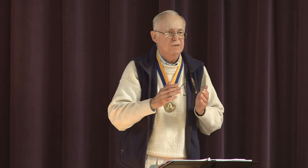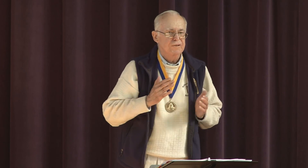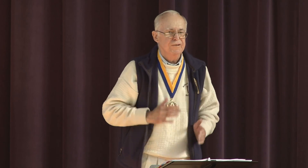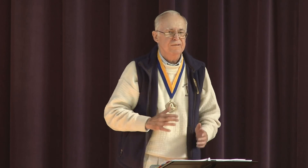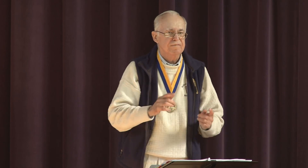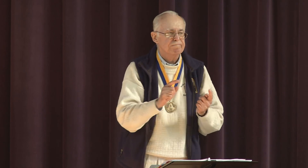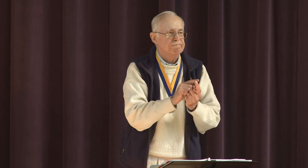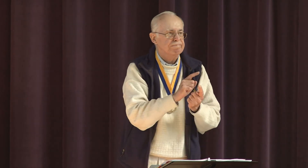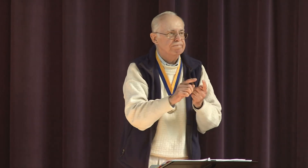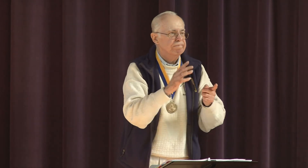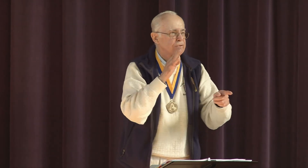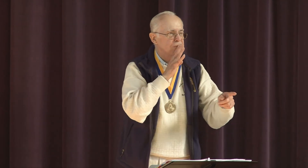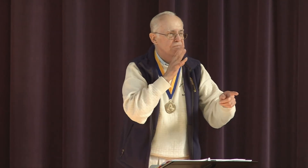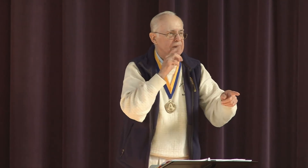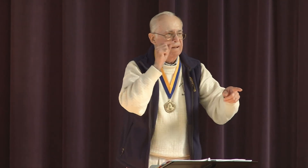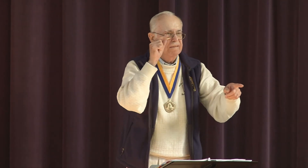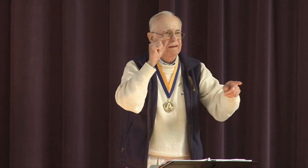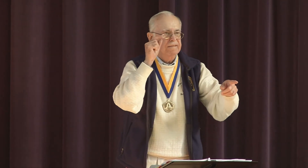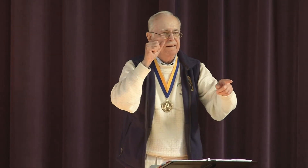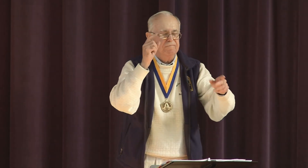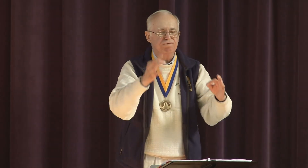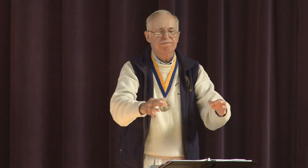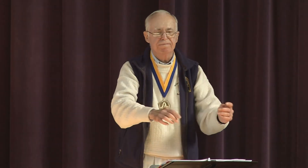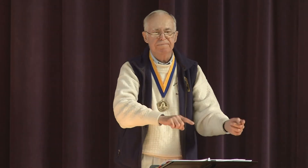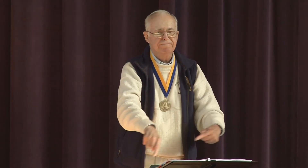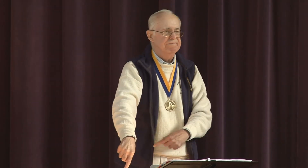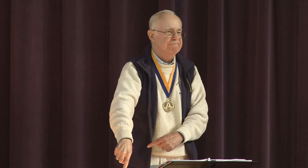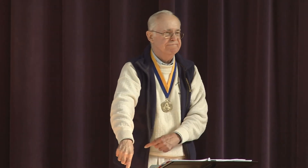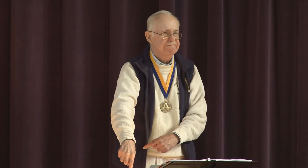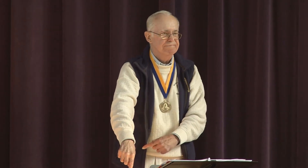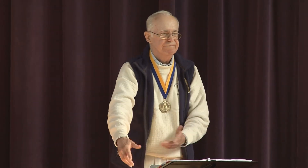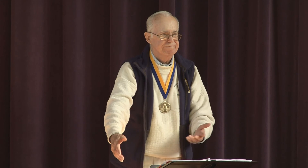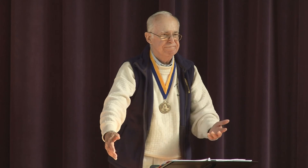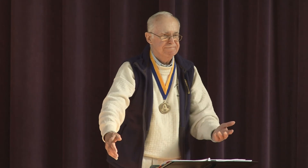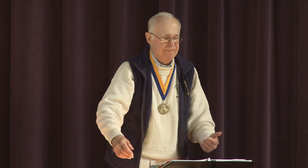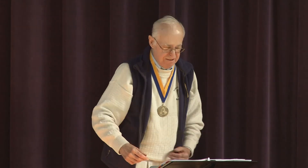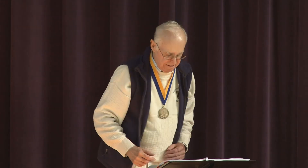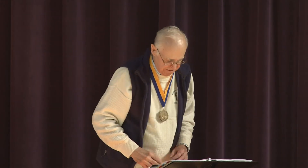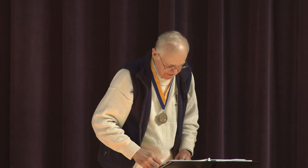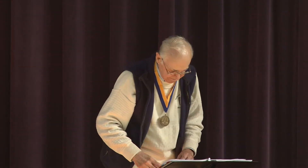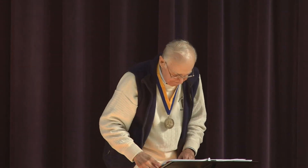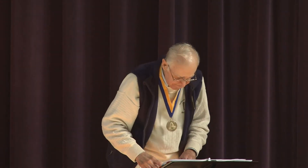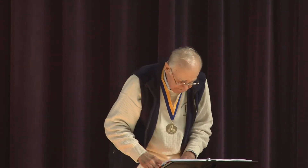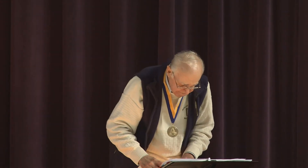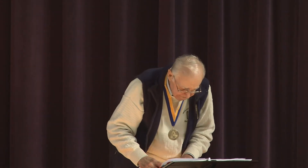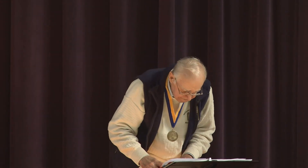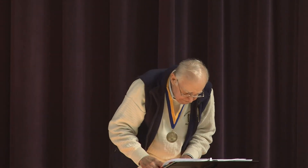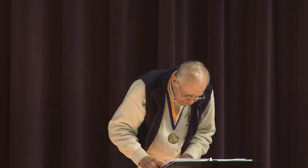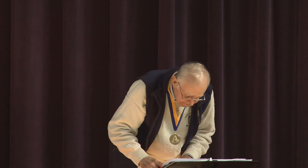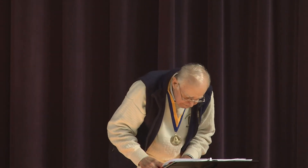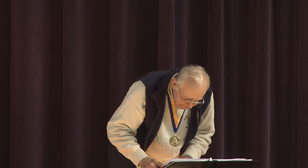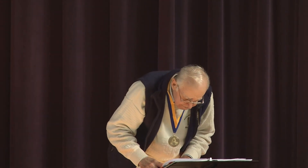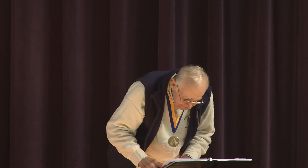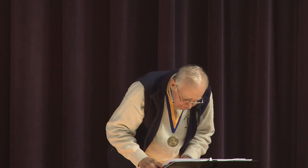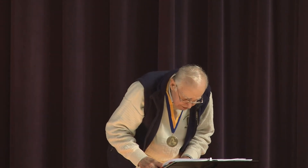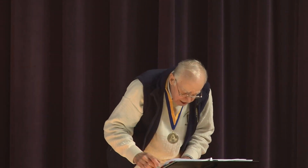From his limited travels as a printer, everyone spoke so highly of Gallaudet, and it was for that reason he decided to come to the